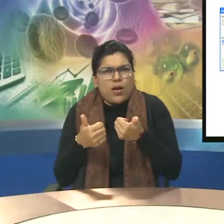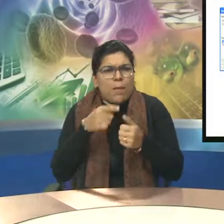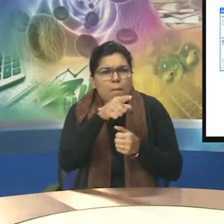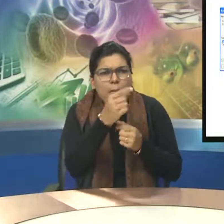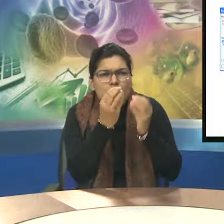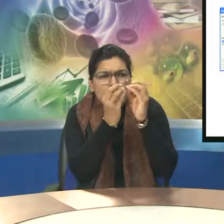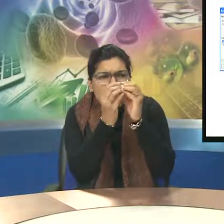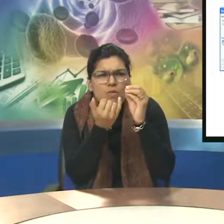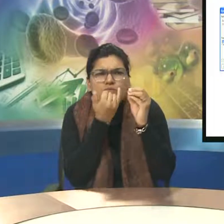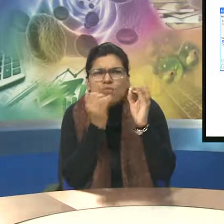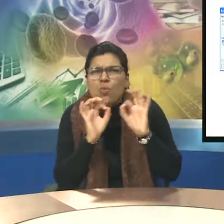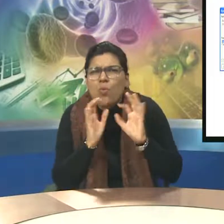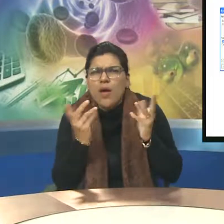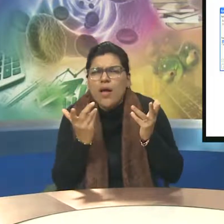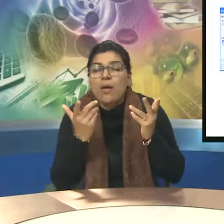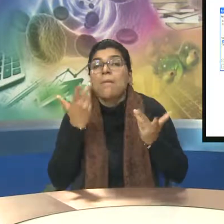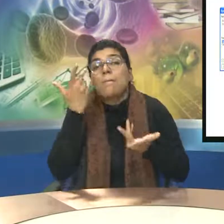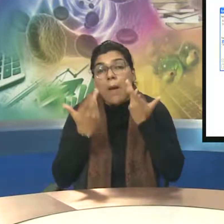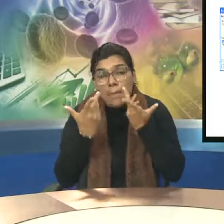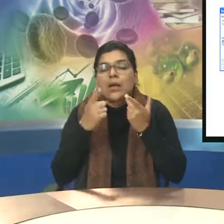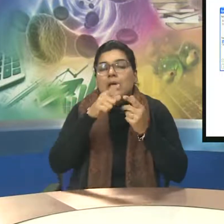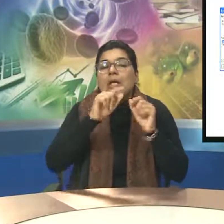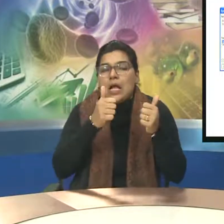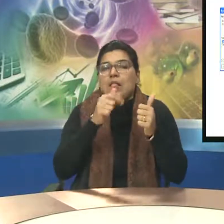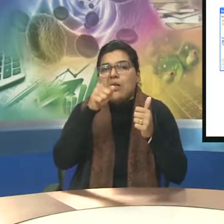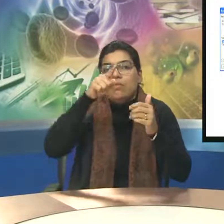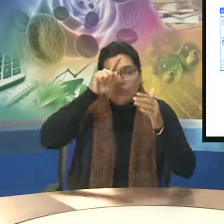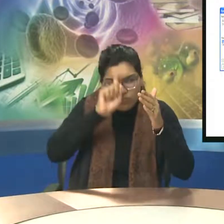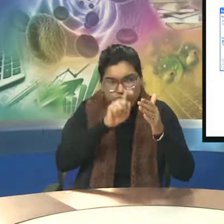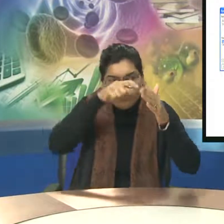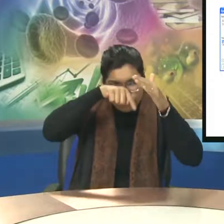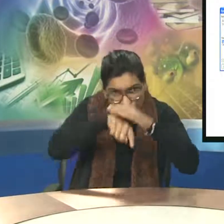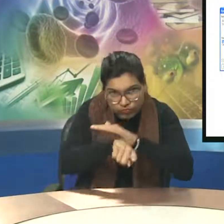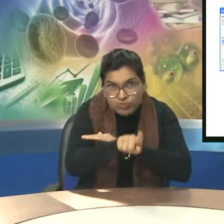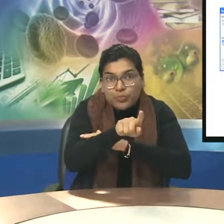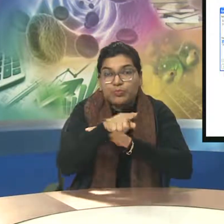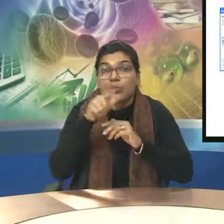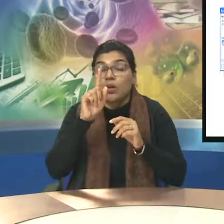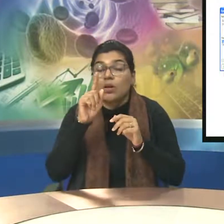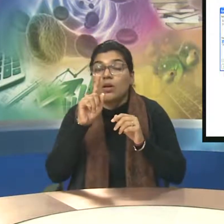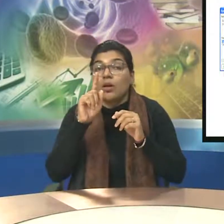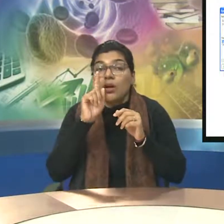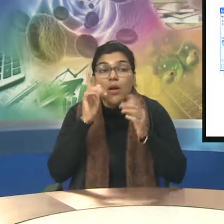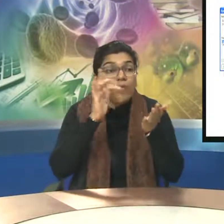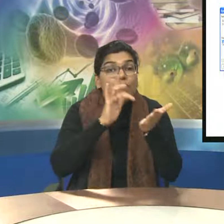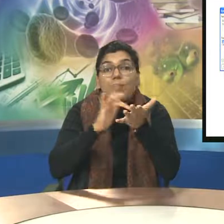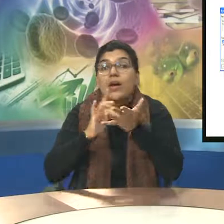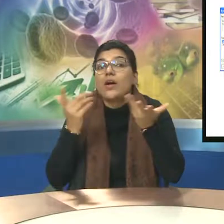red line on the word, and you want to delete that red line. You can